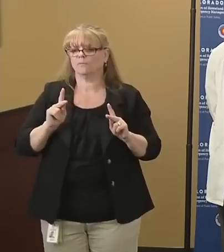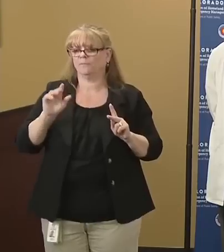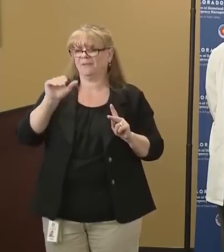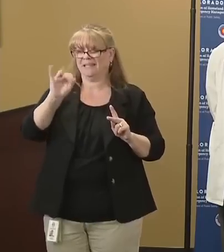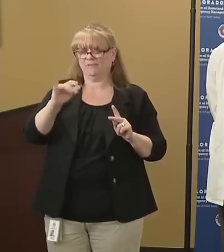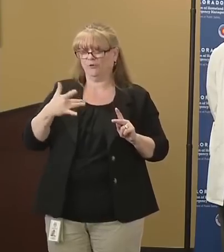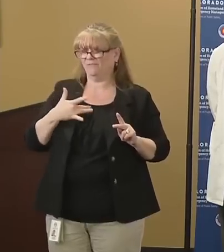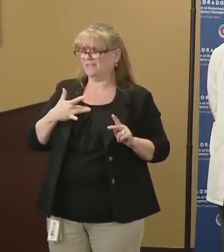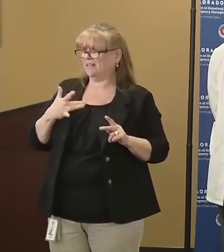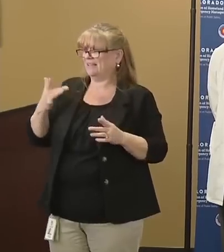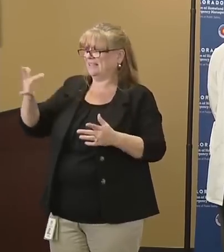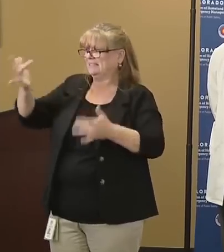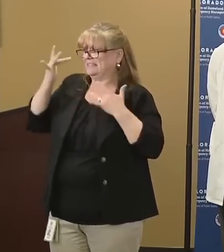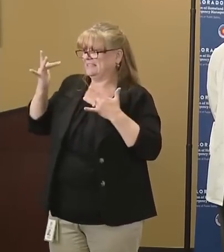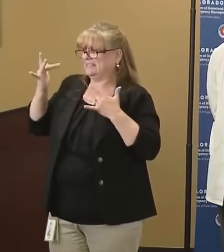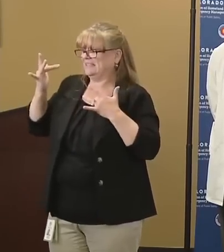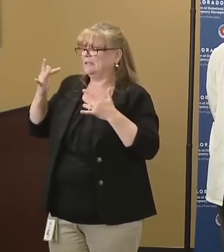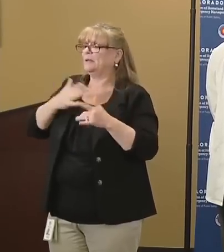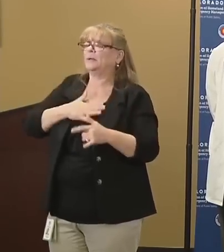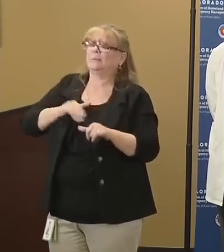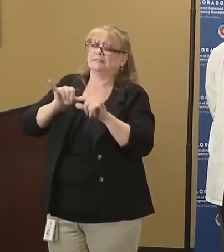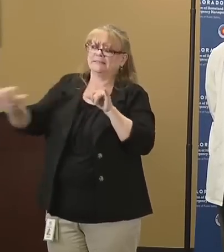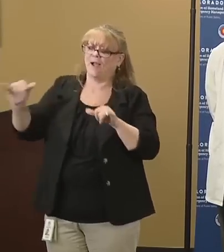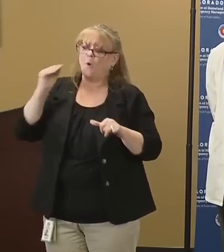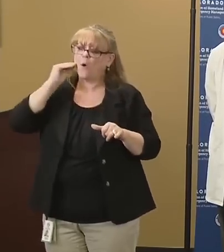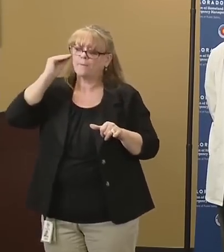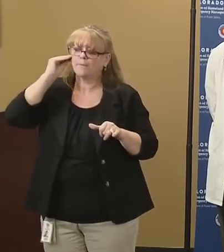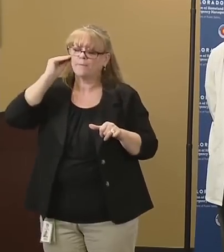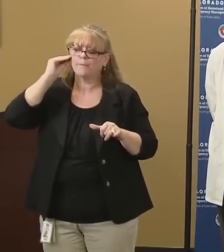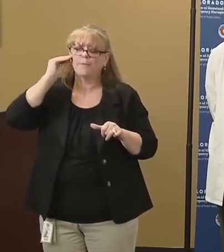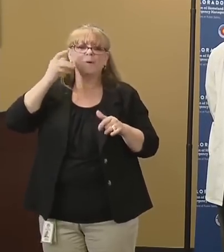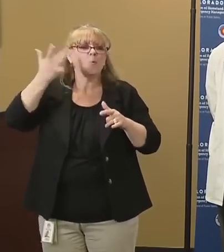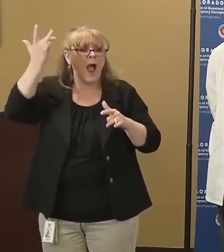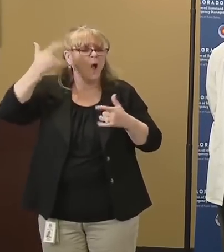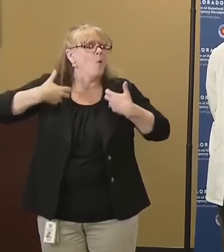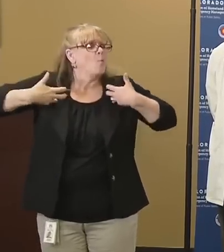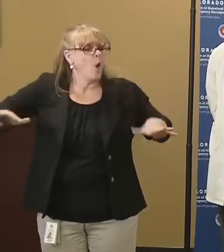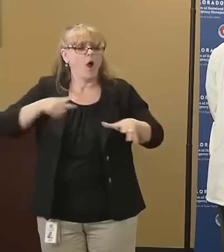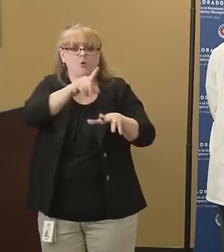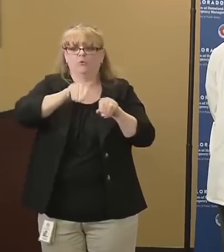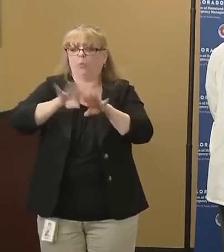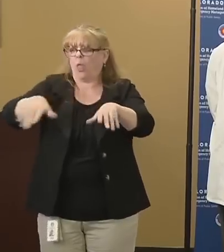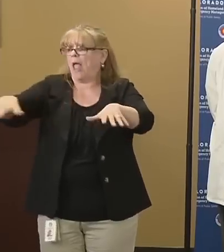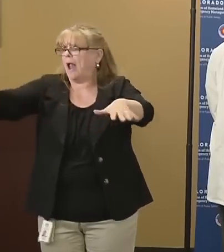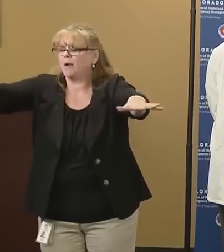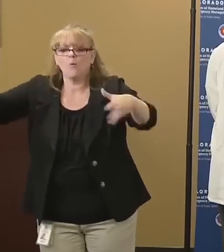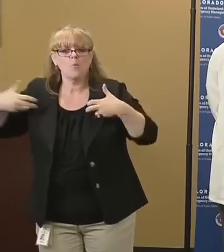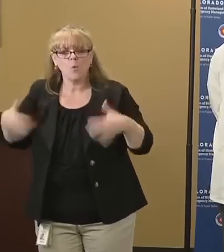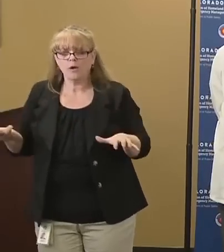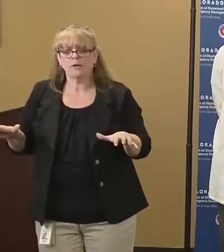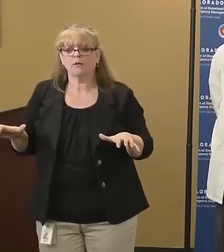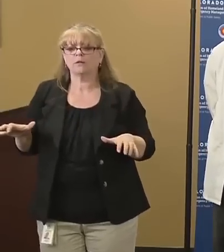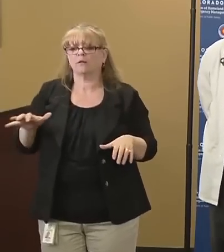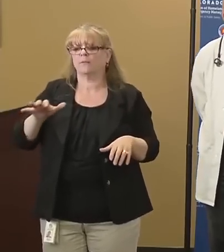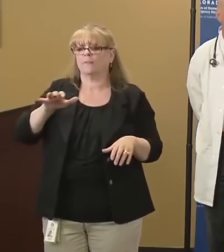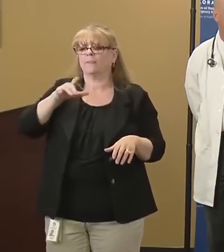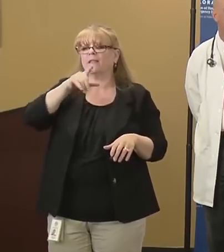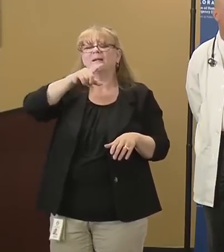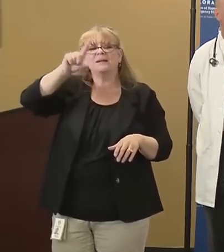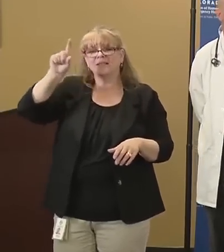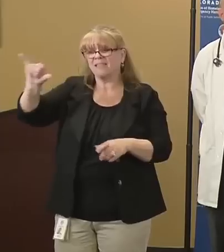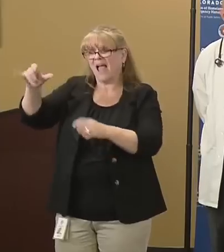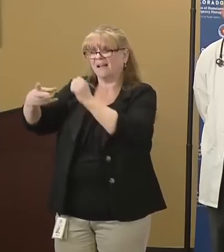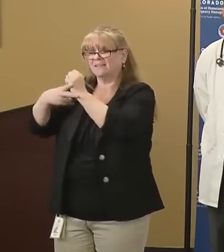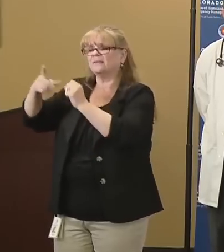avoid spreading that, and if you need medical attention, seek it out. Governor, a couple quick things. One, by what magnitude